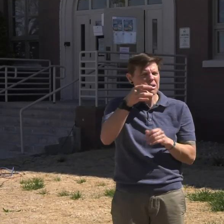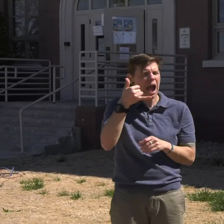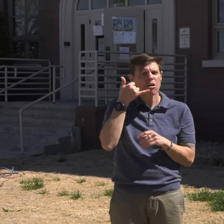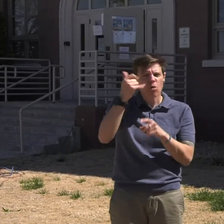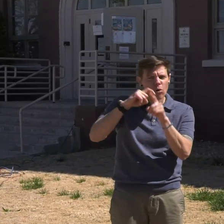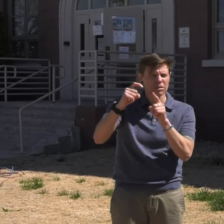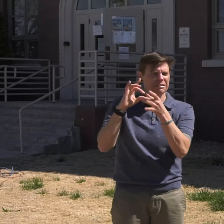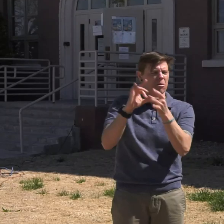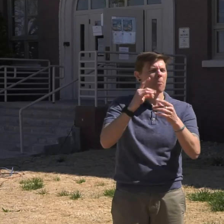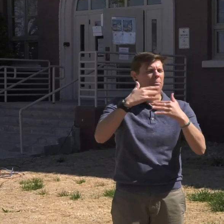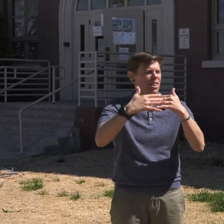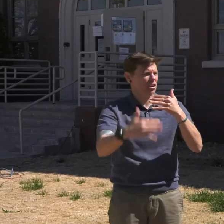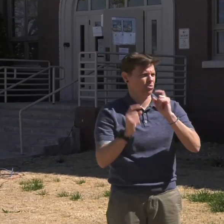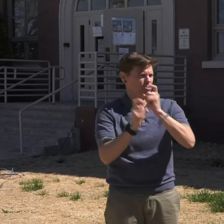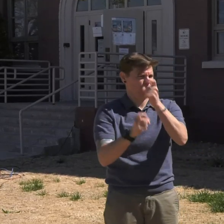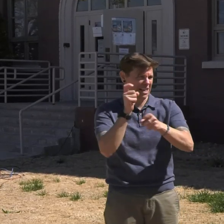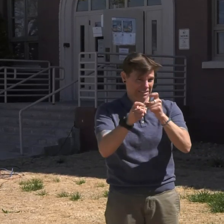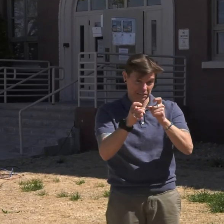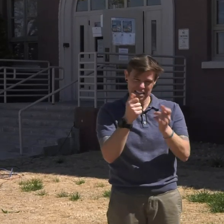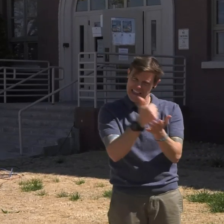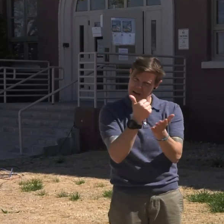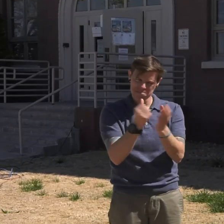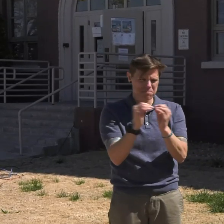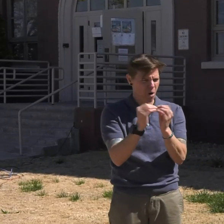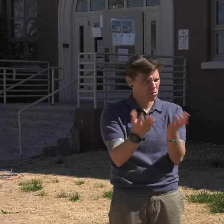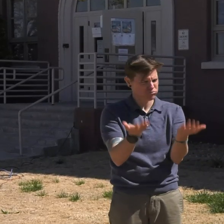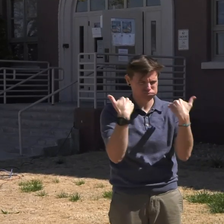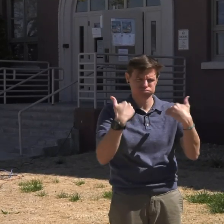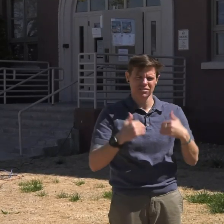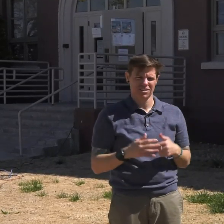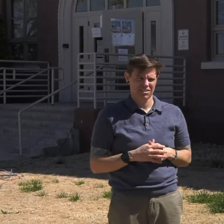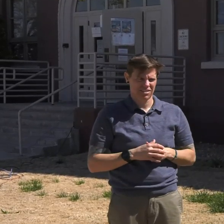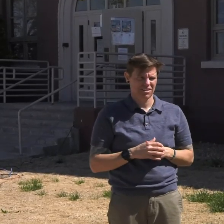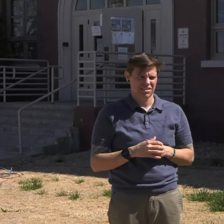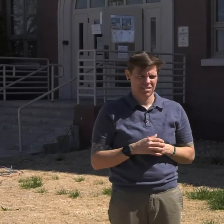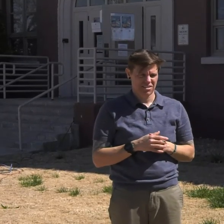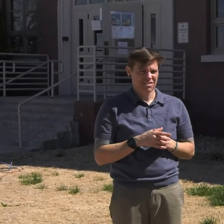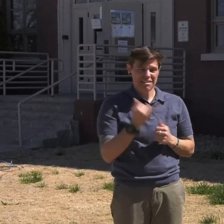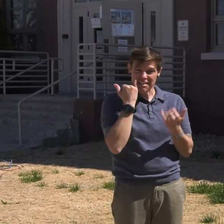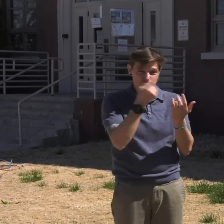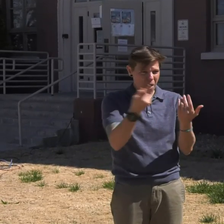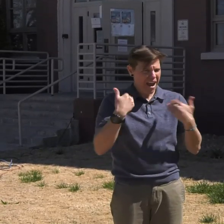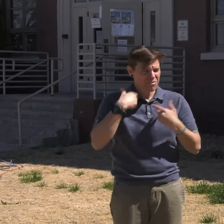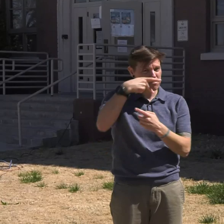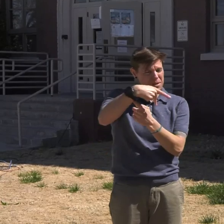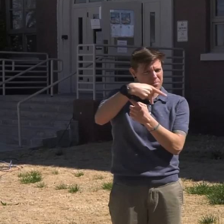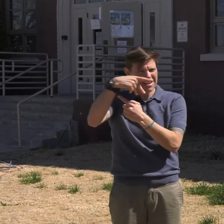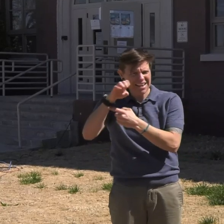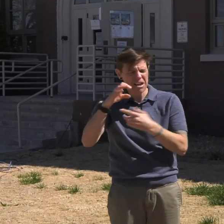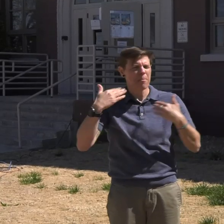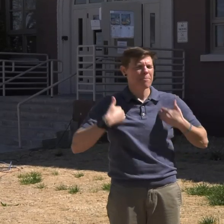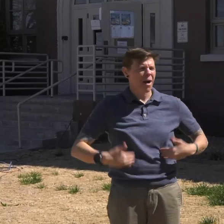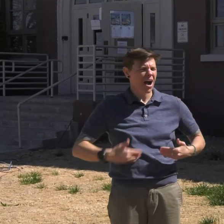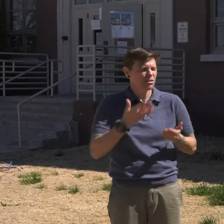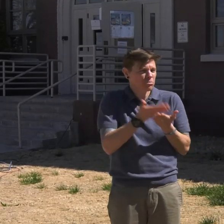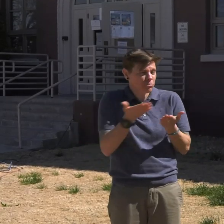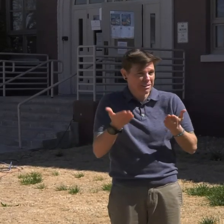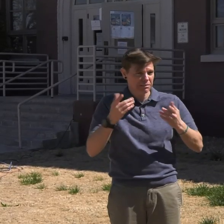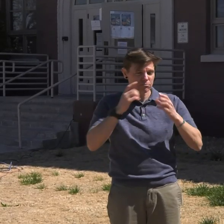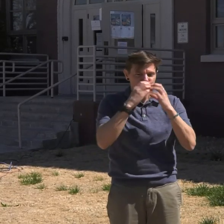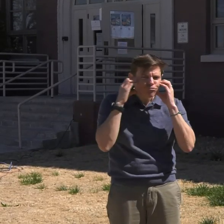know. Also, all hospitals are now on a no-visit policy. So you can check on the specifics, but in